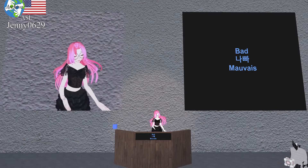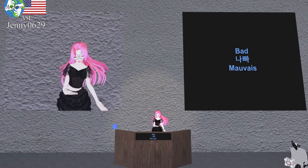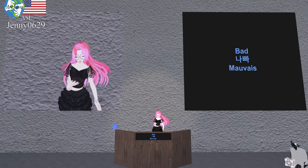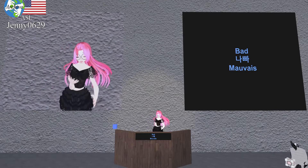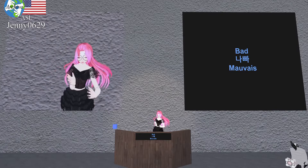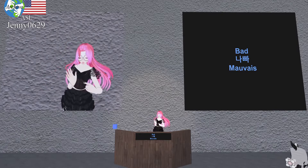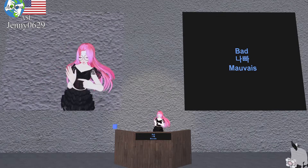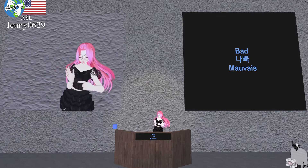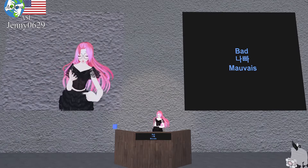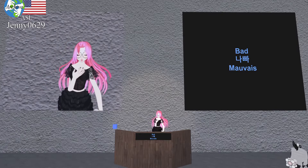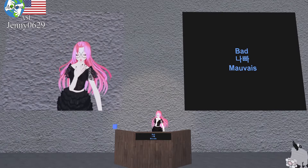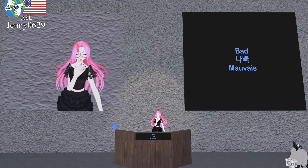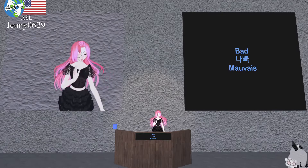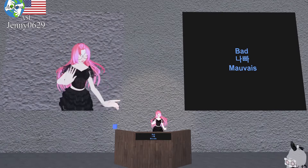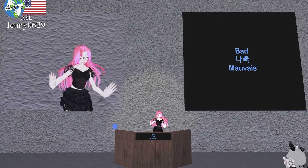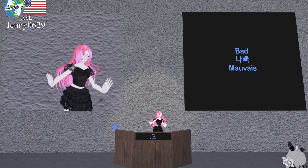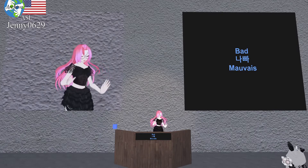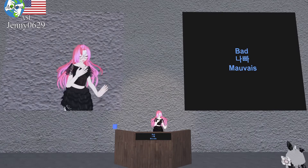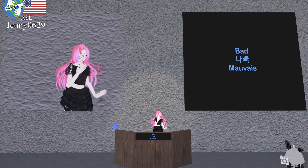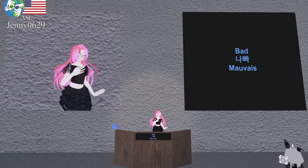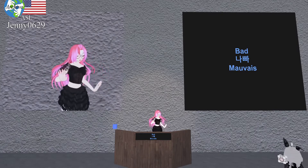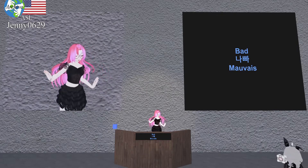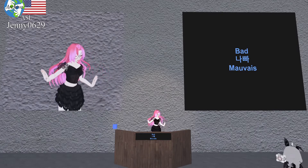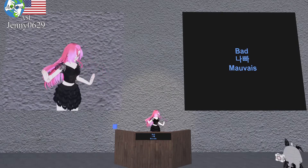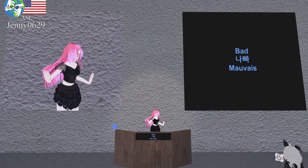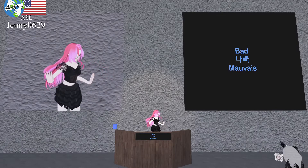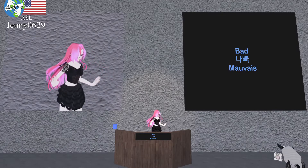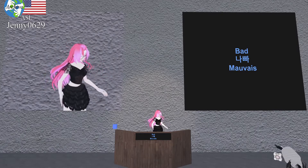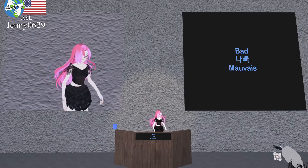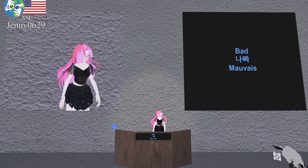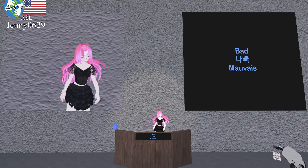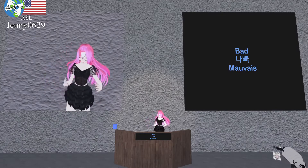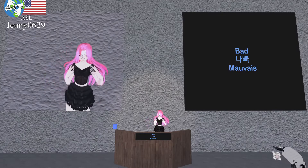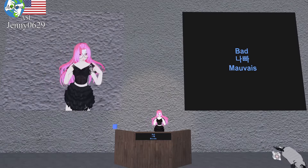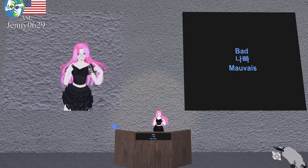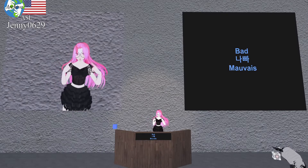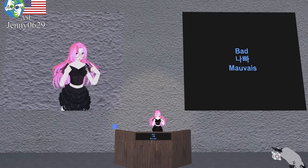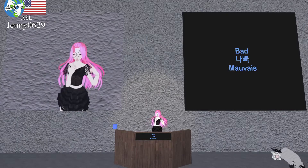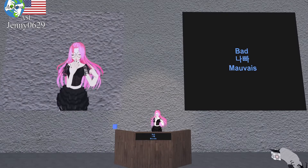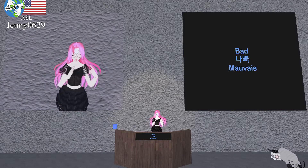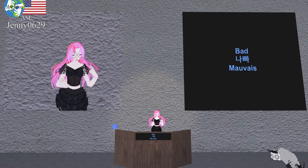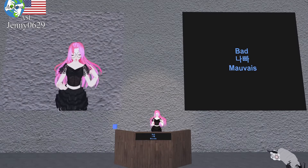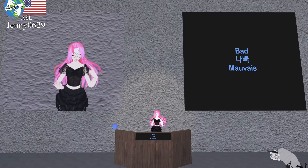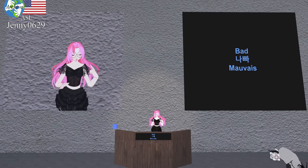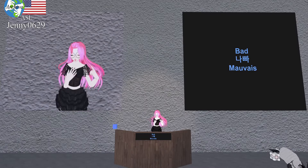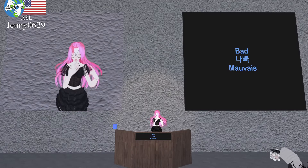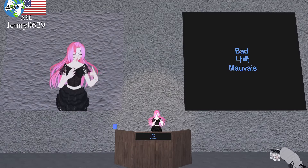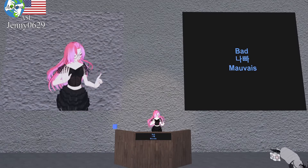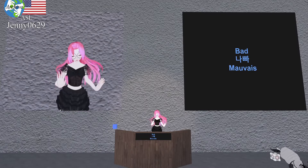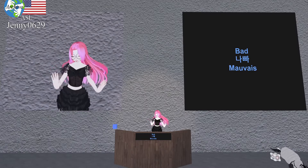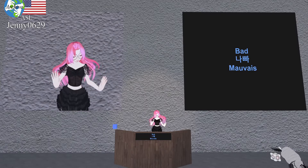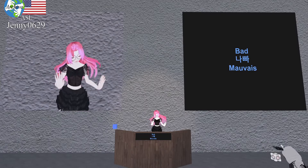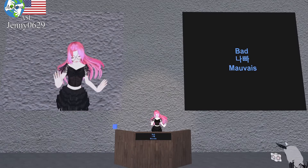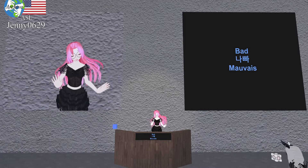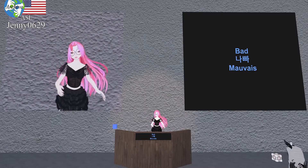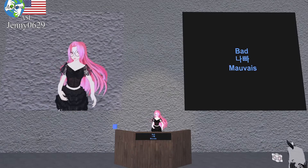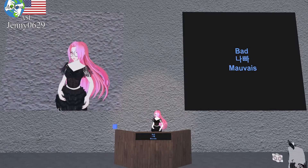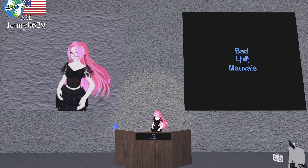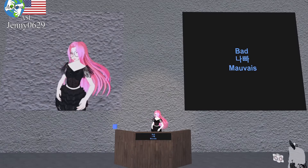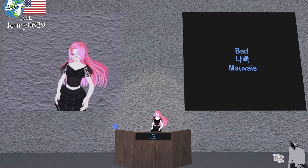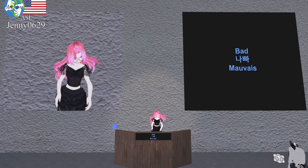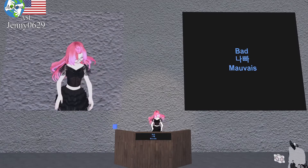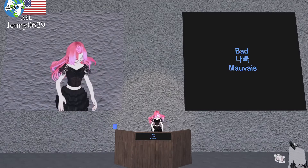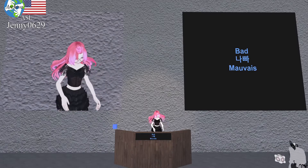Bad. Like, again, so someone gives you something, you're like, ugh, you're pushing it away. You don't like it. And maybe you're shaking your head no, because it's